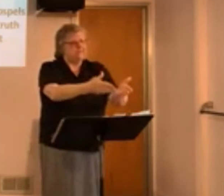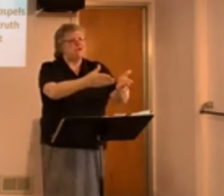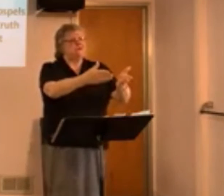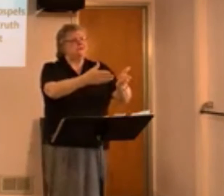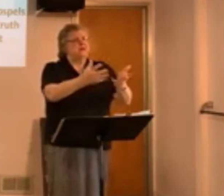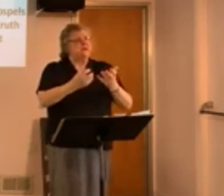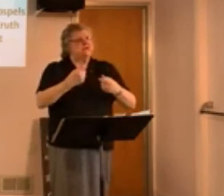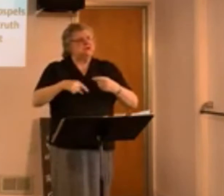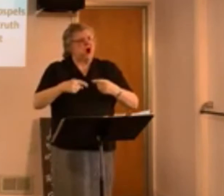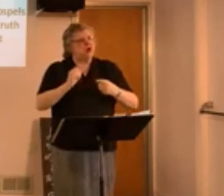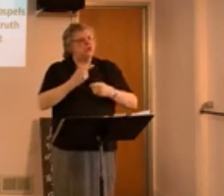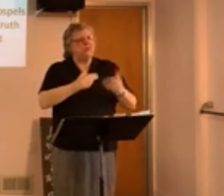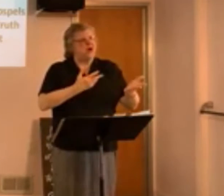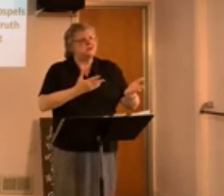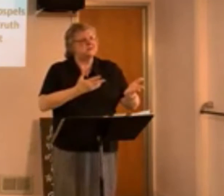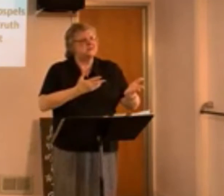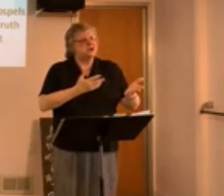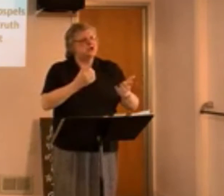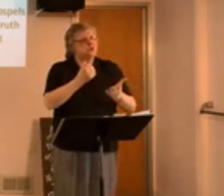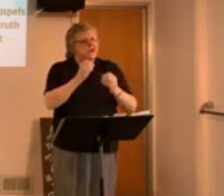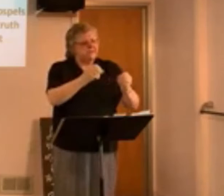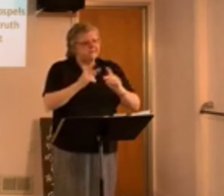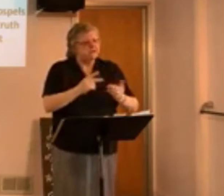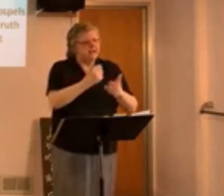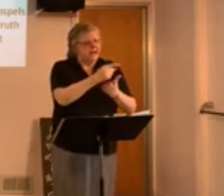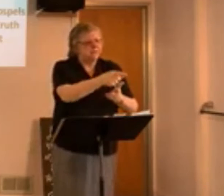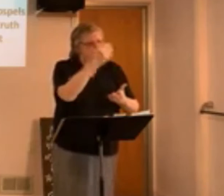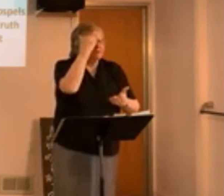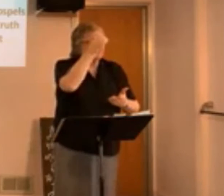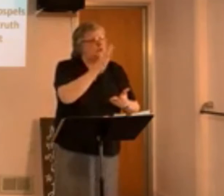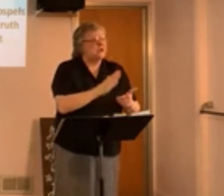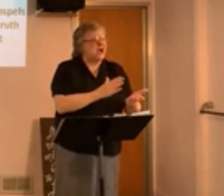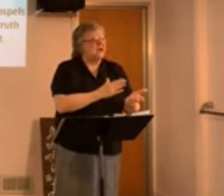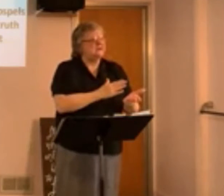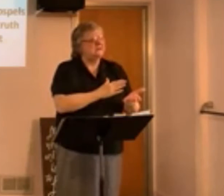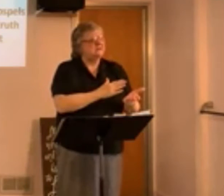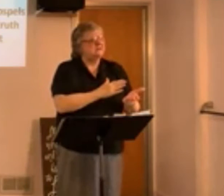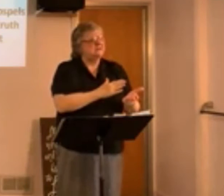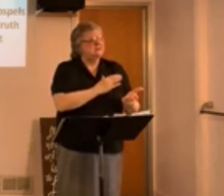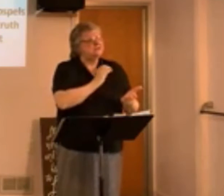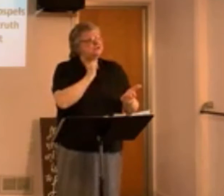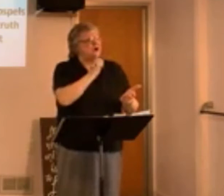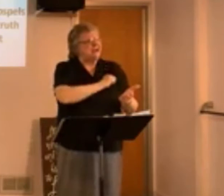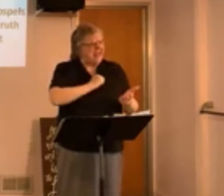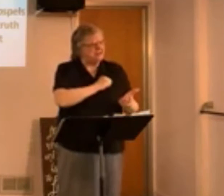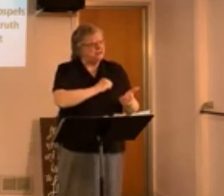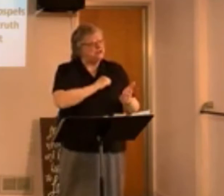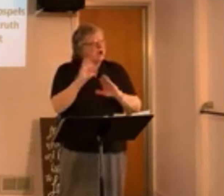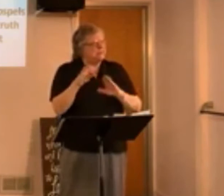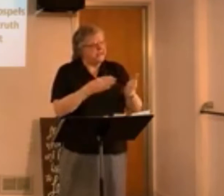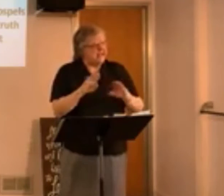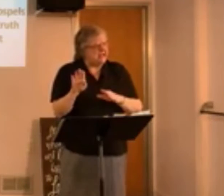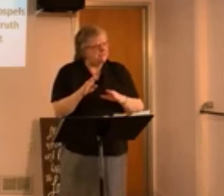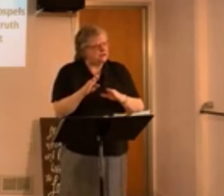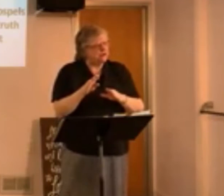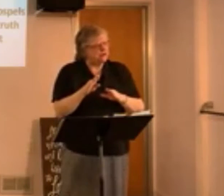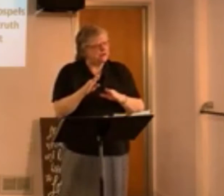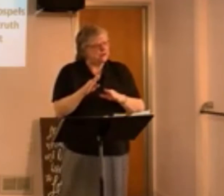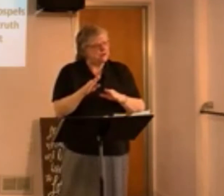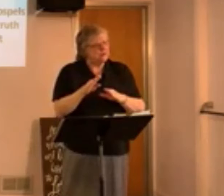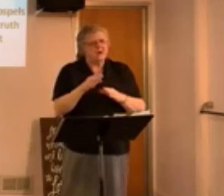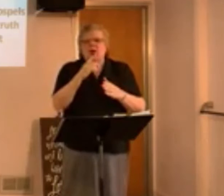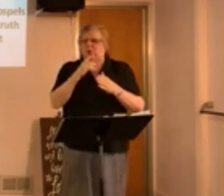go to eternity with the Lord? And so with that, what is it that